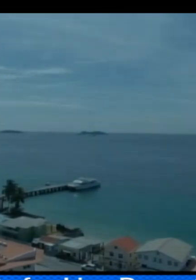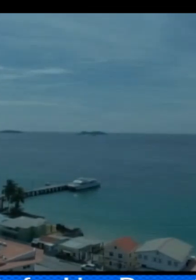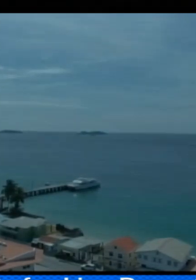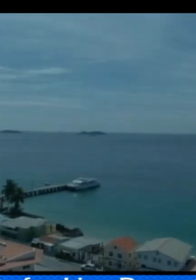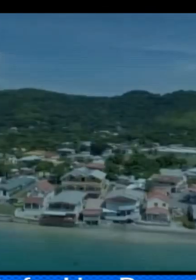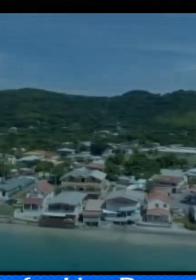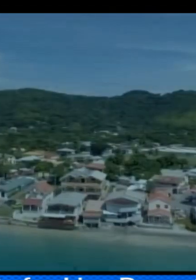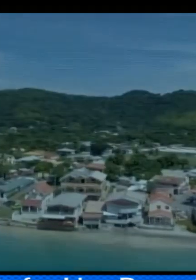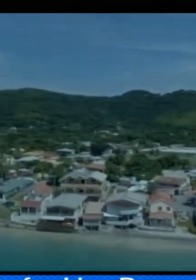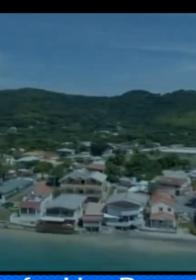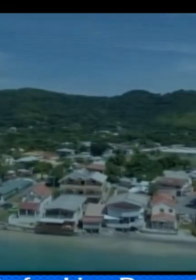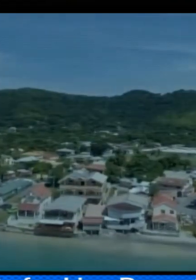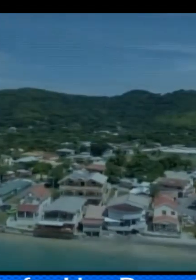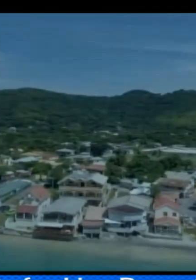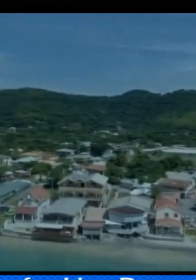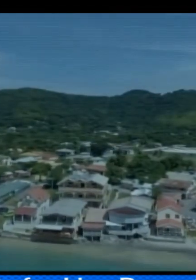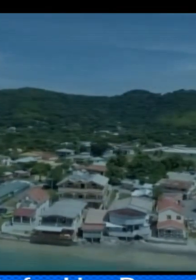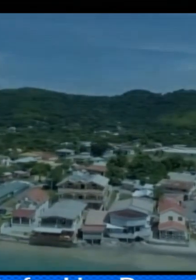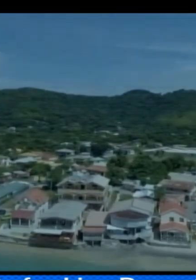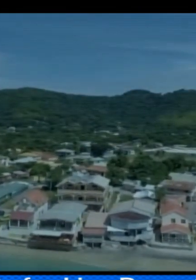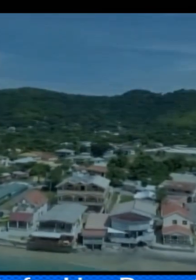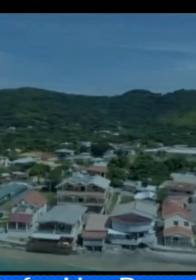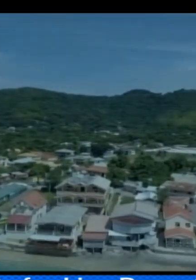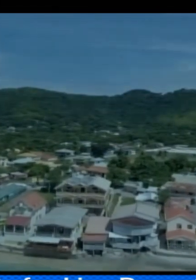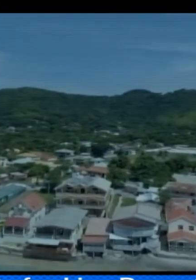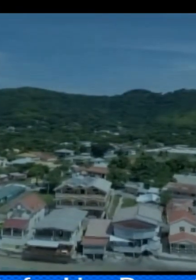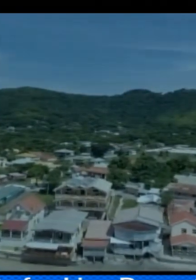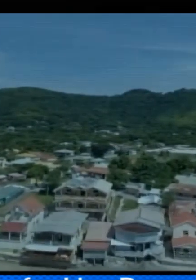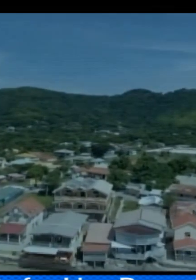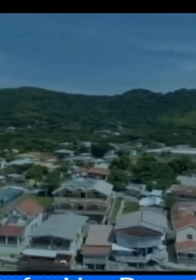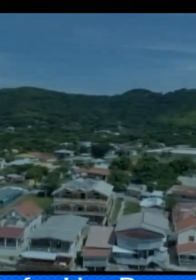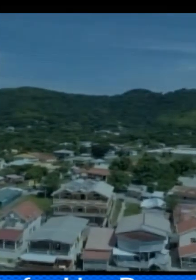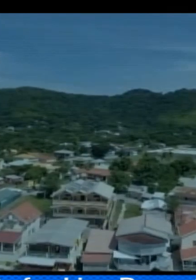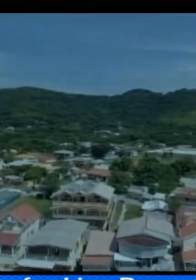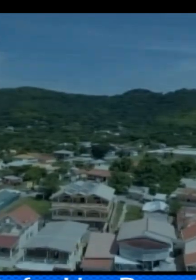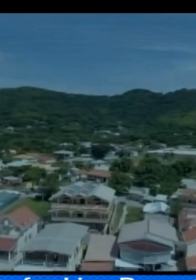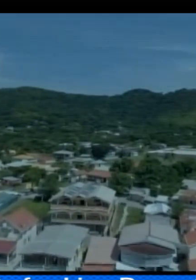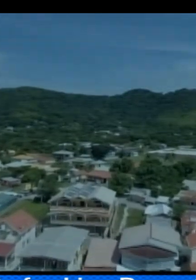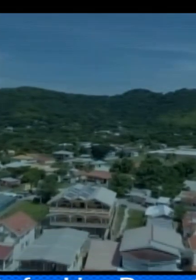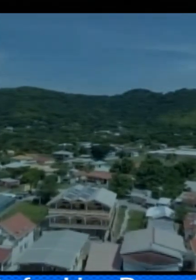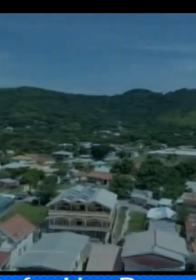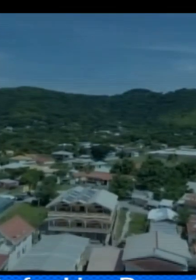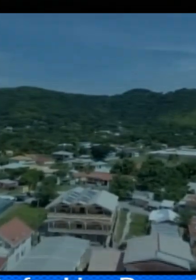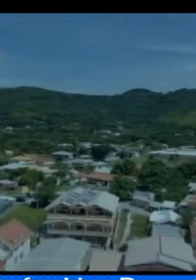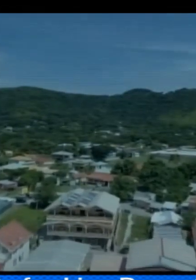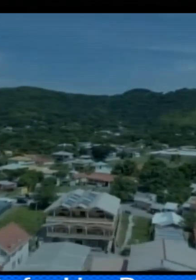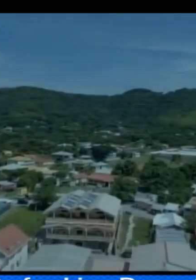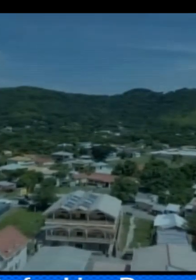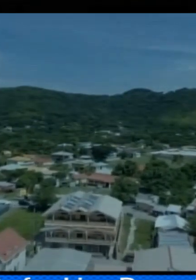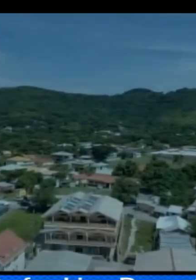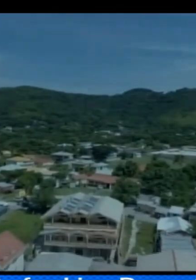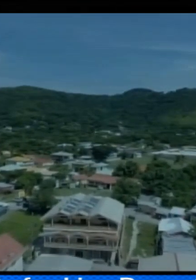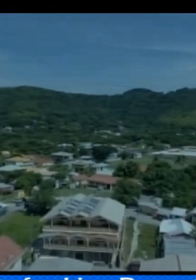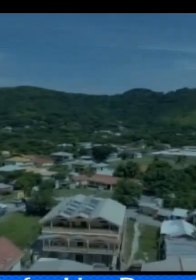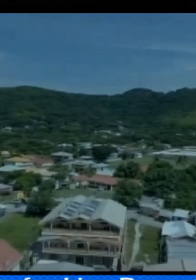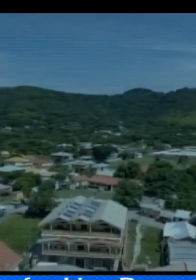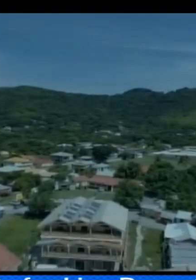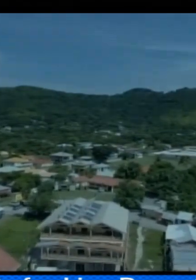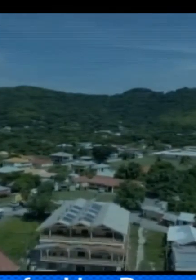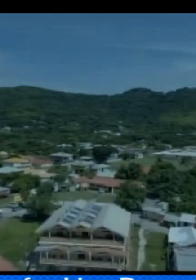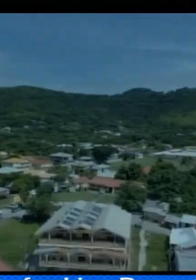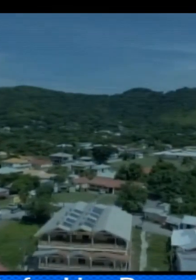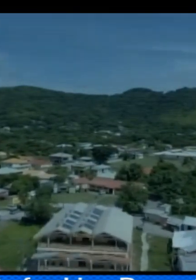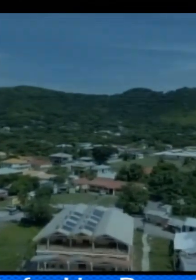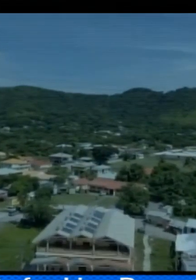formulating a preparedness plan to ensure the safety and well-being of its residents. She said facilities in Carriacou have been retrofitted to